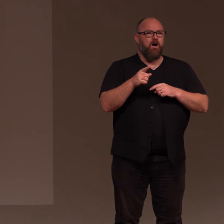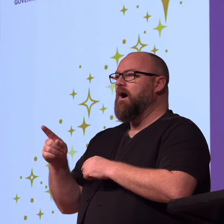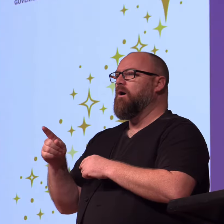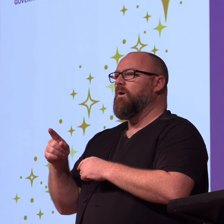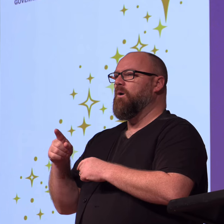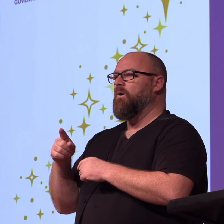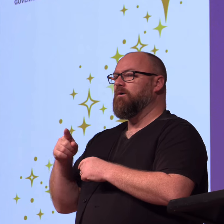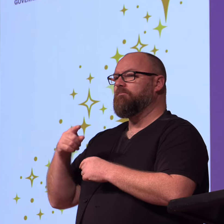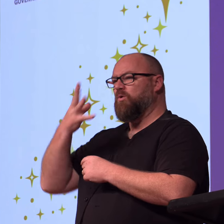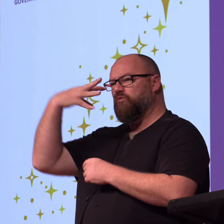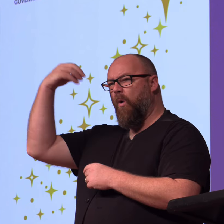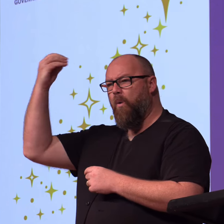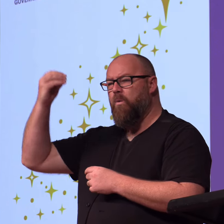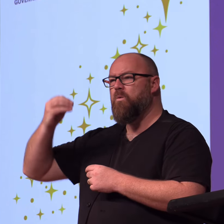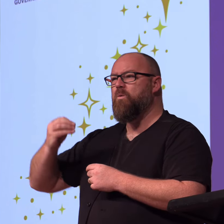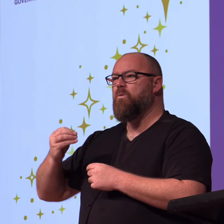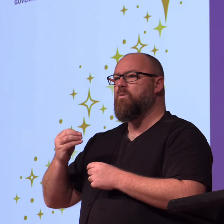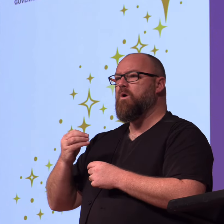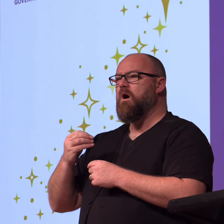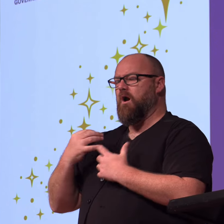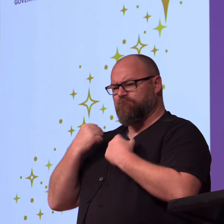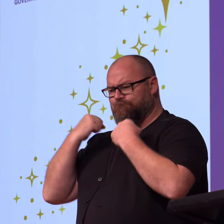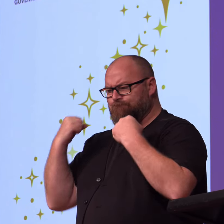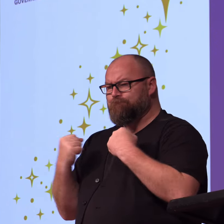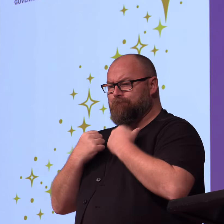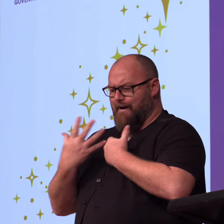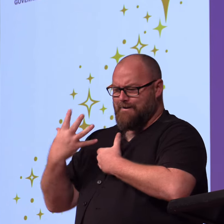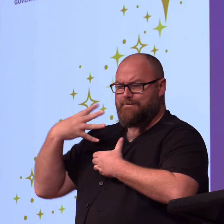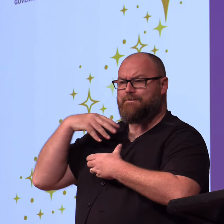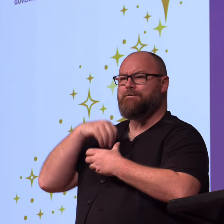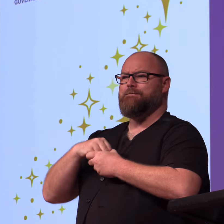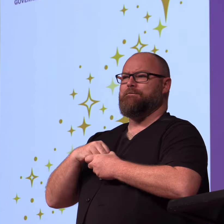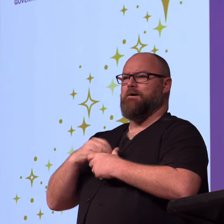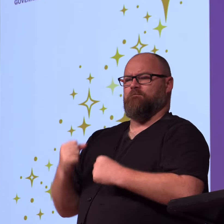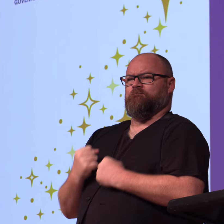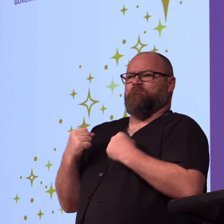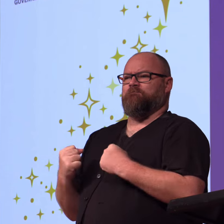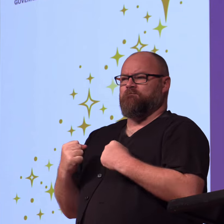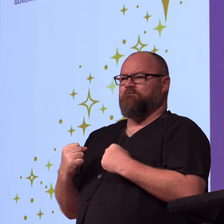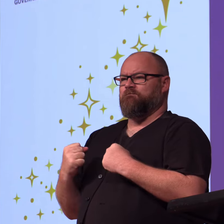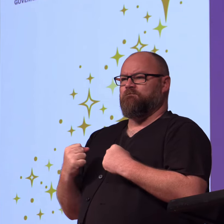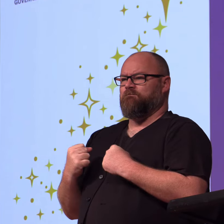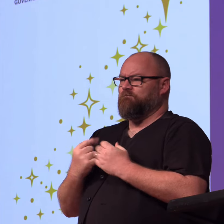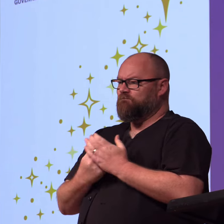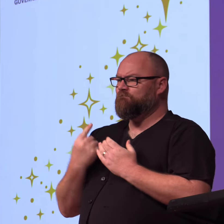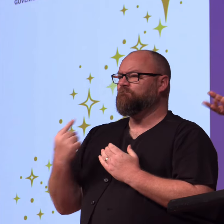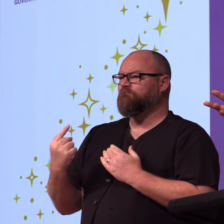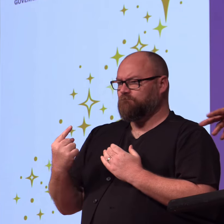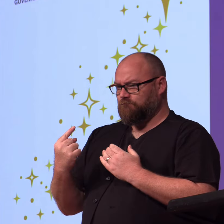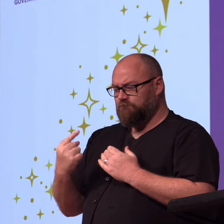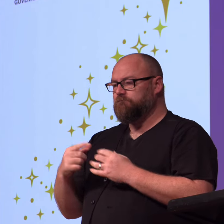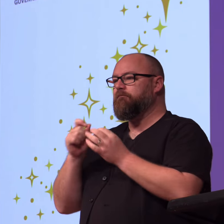but it also means the power in ourselves, agency and sovereignty. and Kuli is the law, and Birung is